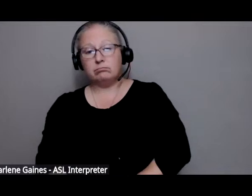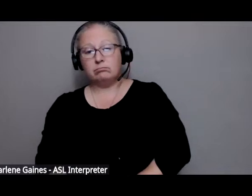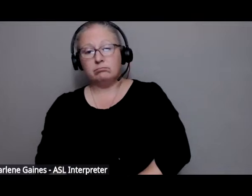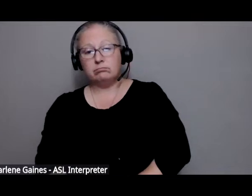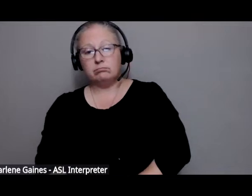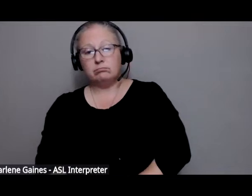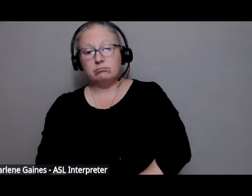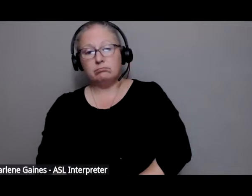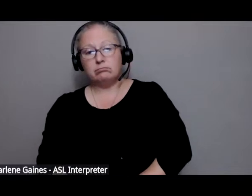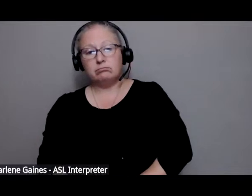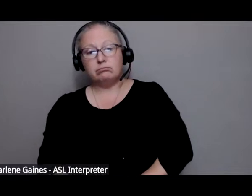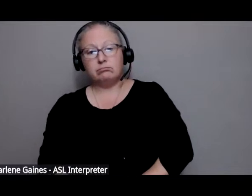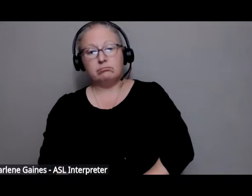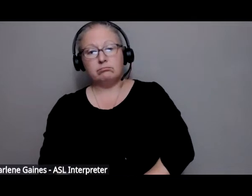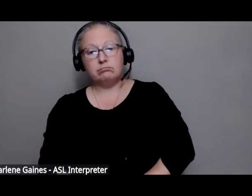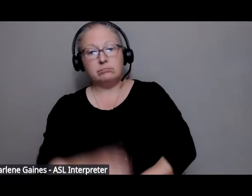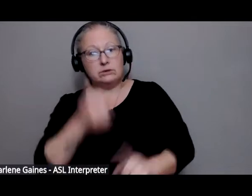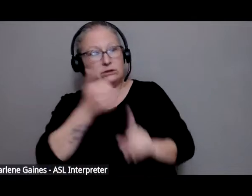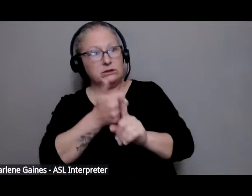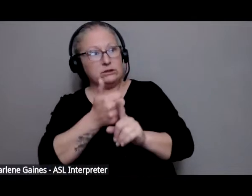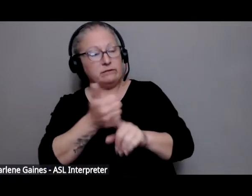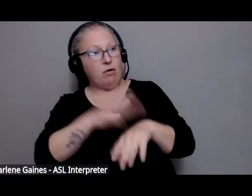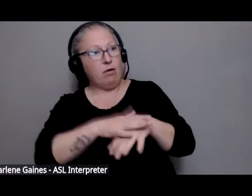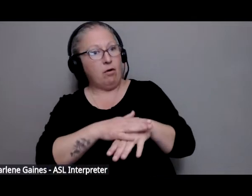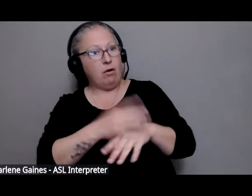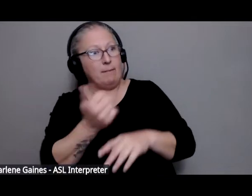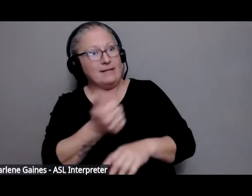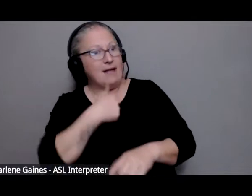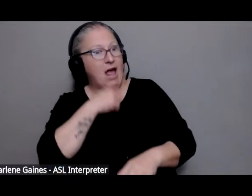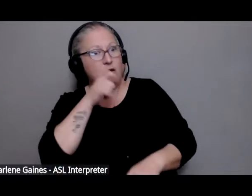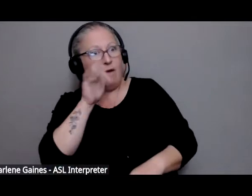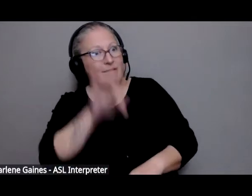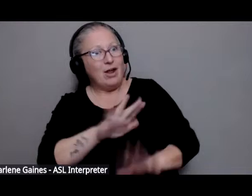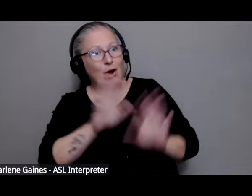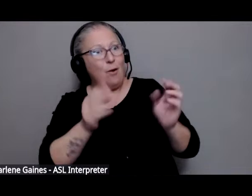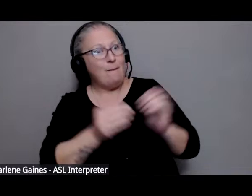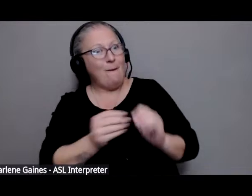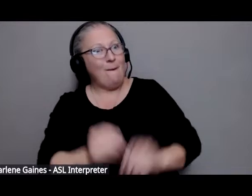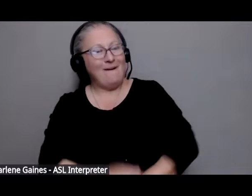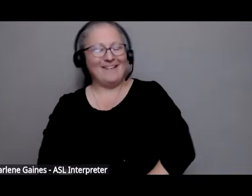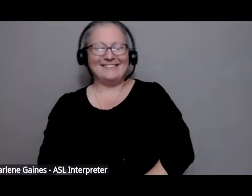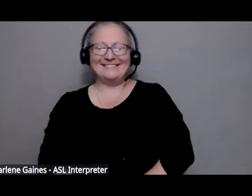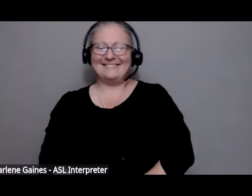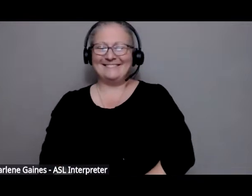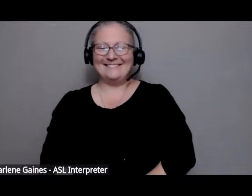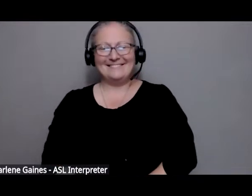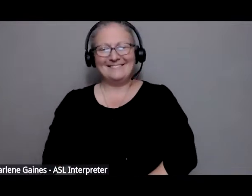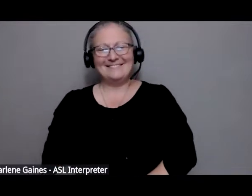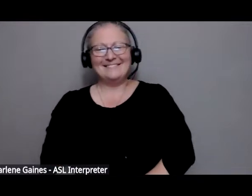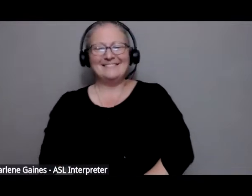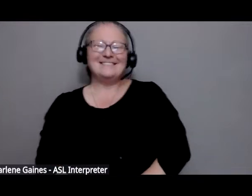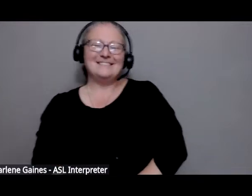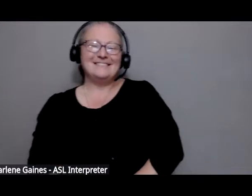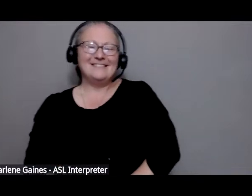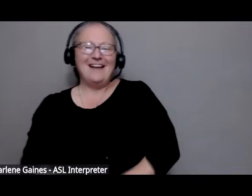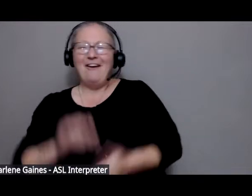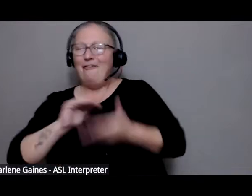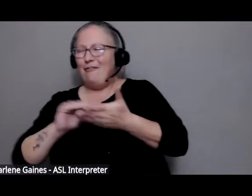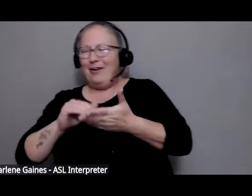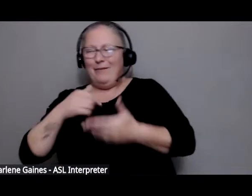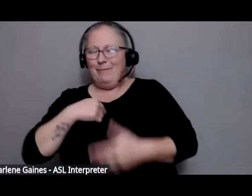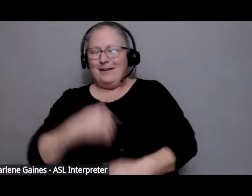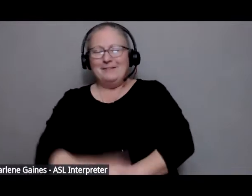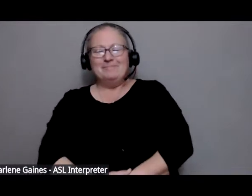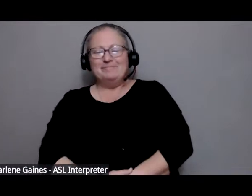There you go. Boy, it came on by itself, and I don't have to hit it anymore. It's back there. Forgive me.